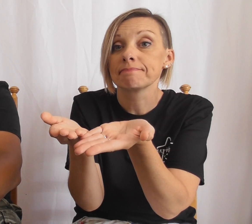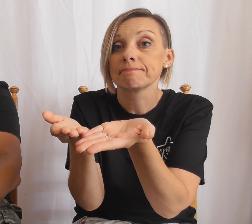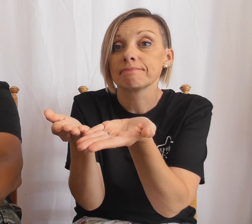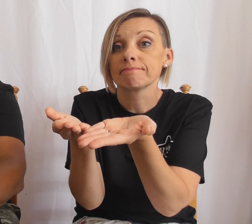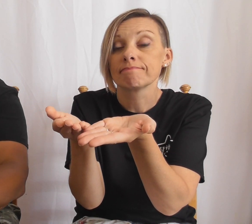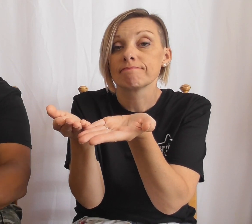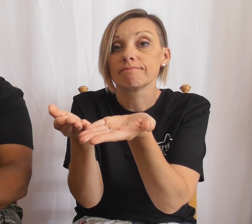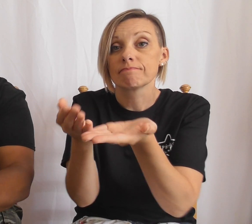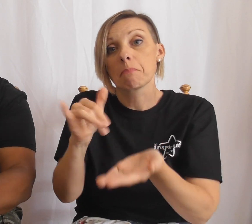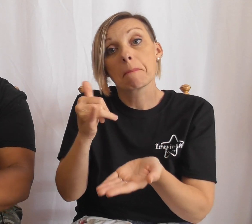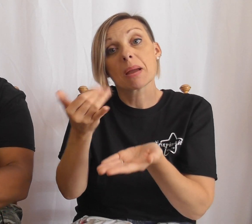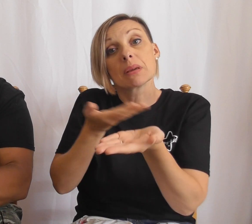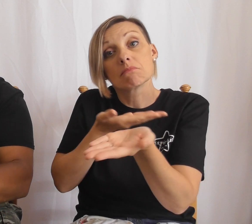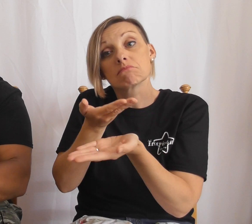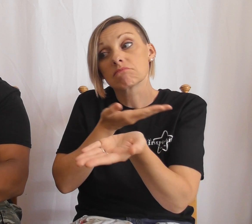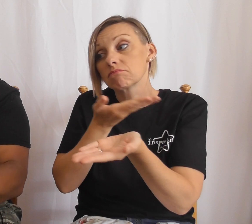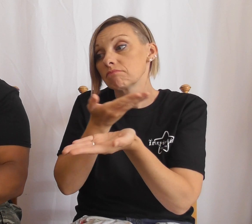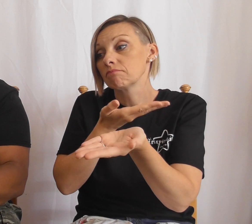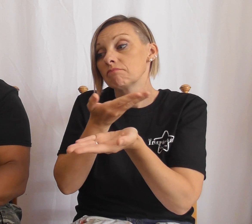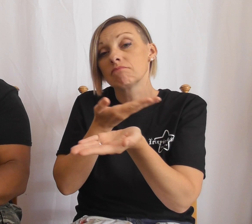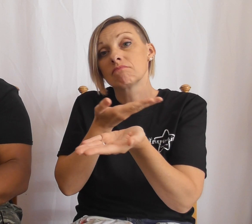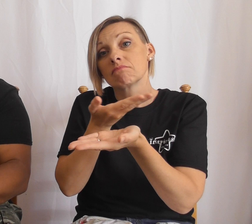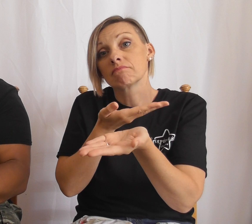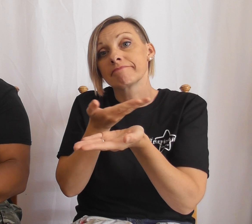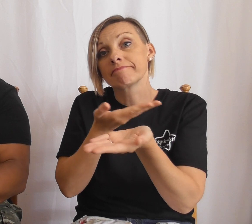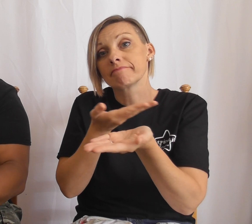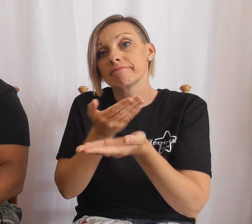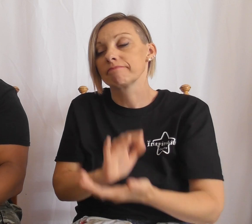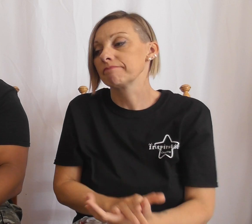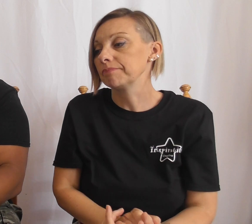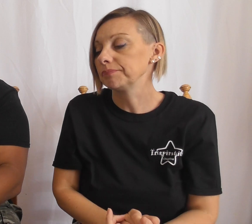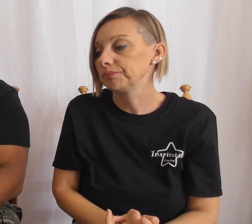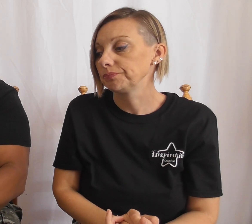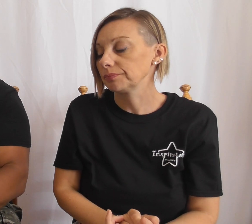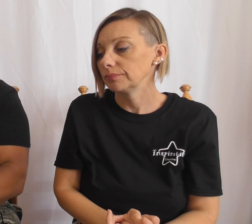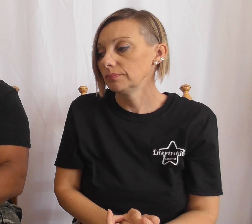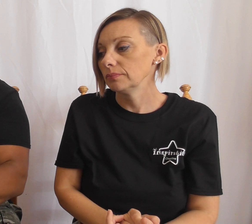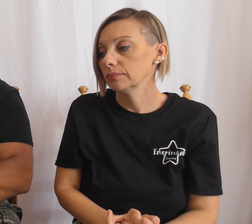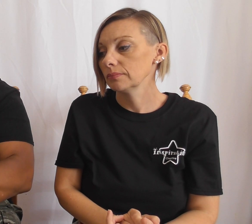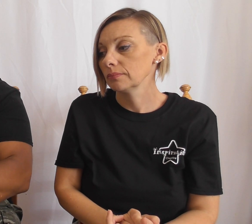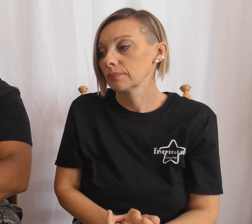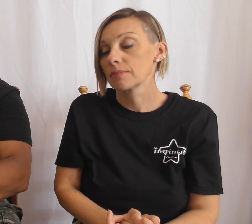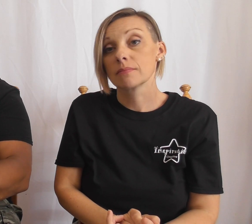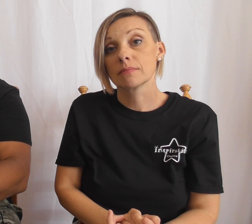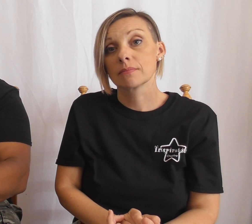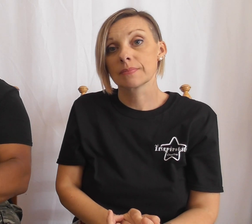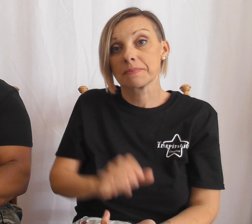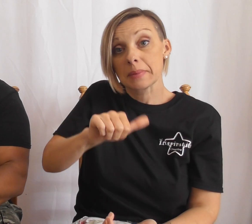Maybe she's going to talk to him. Well, let's see if she's going to talk to him. Oh no.